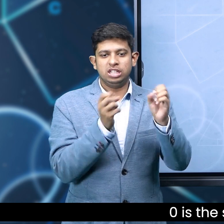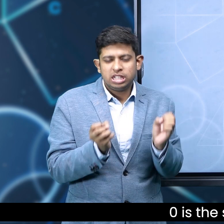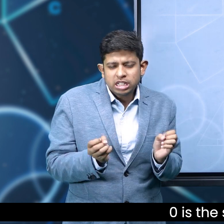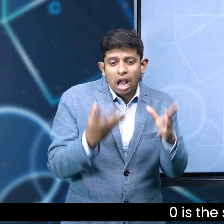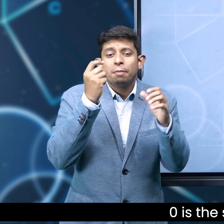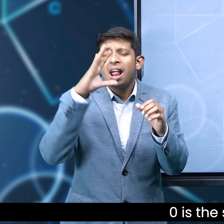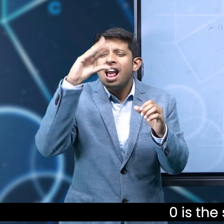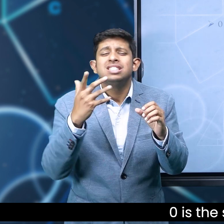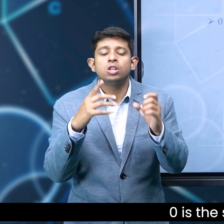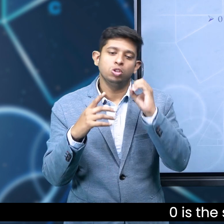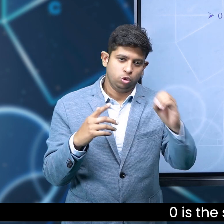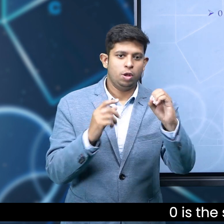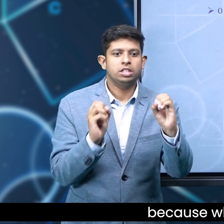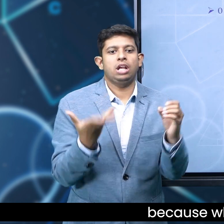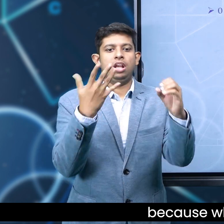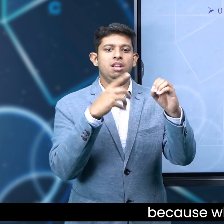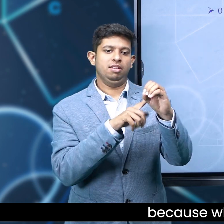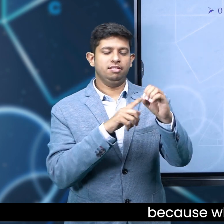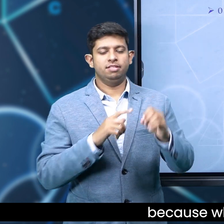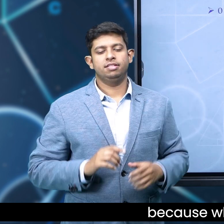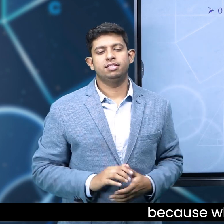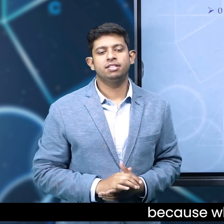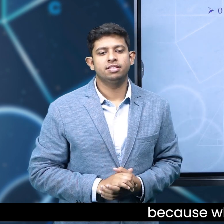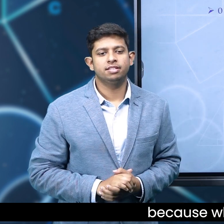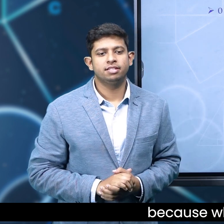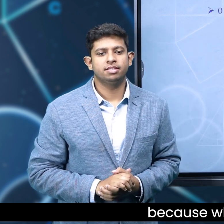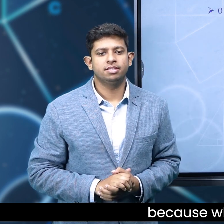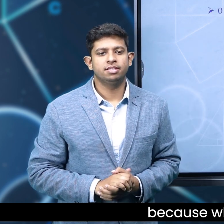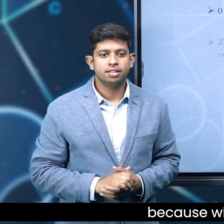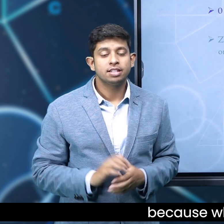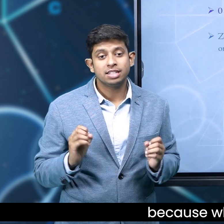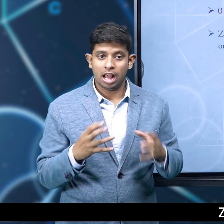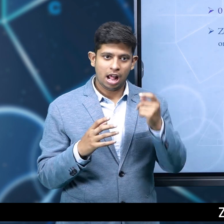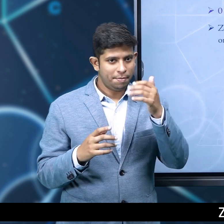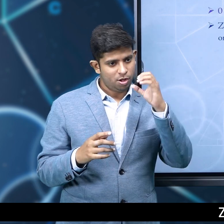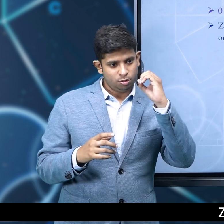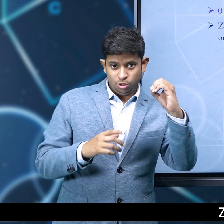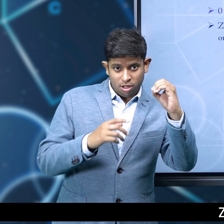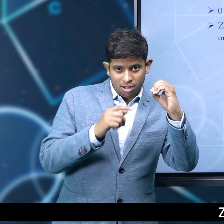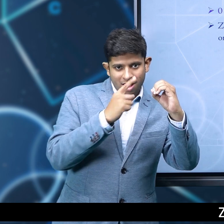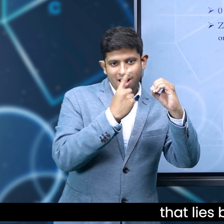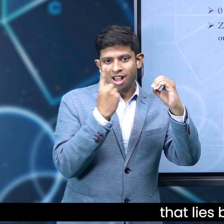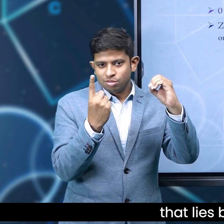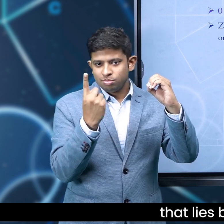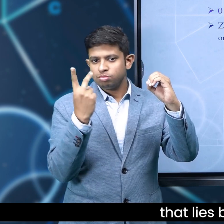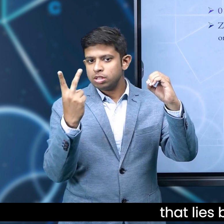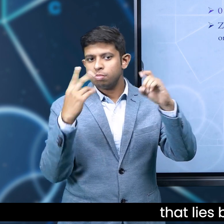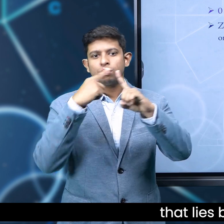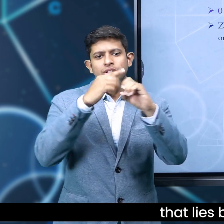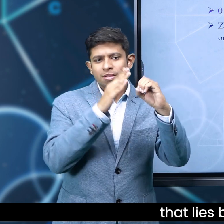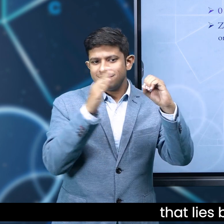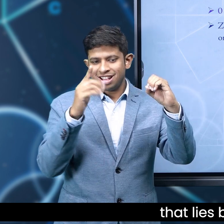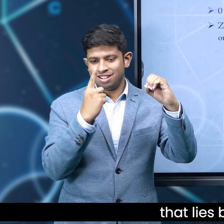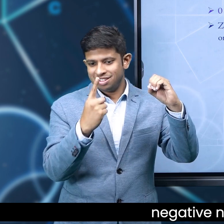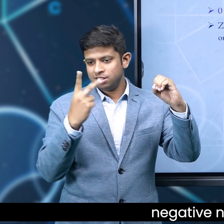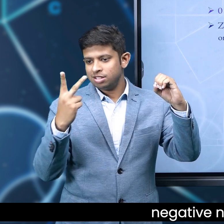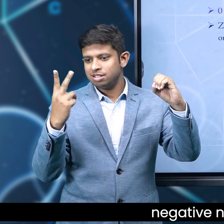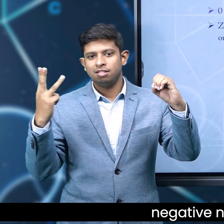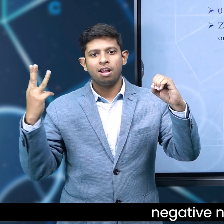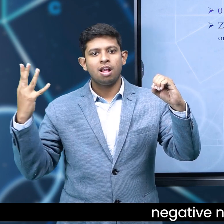0 is the smallest whole number because whole number starts from 0. 0 is a number that lies between the positive and negative numbers on